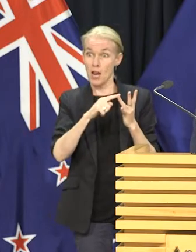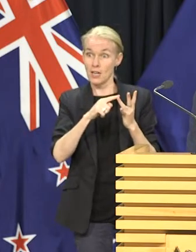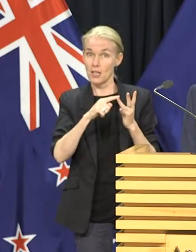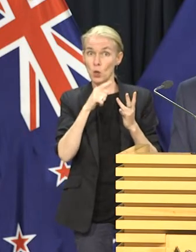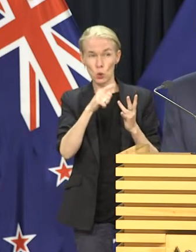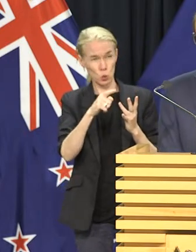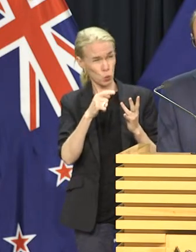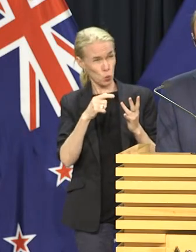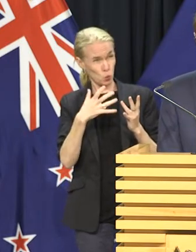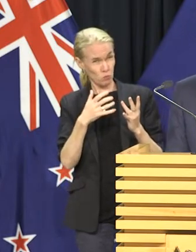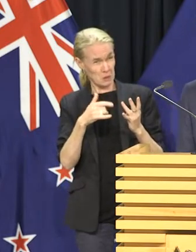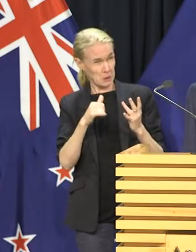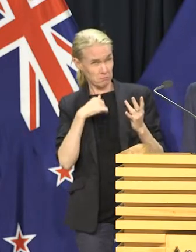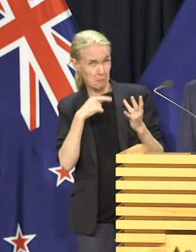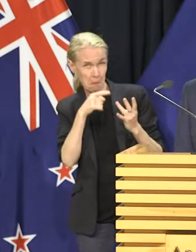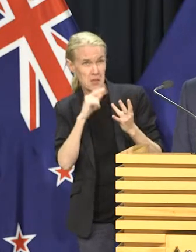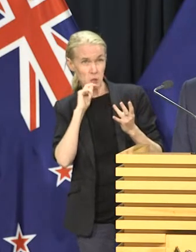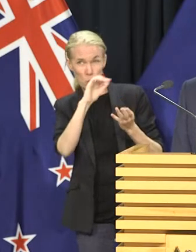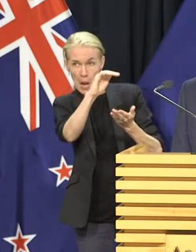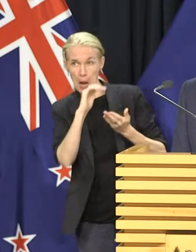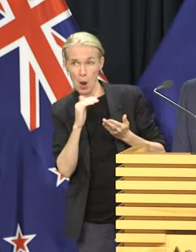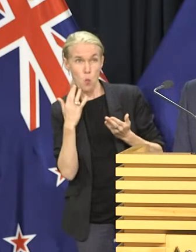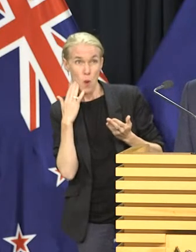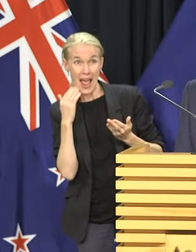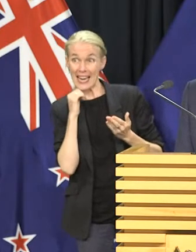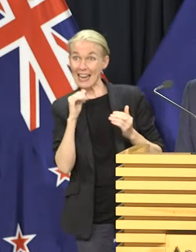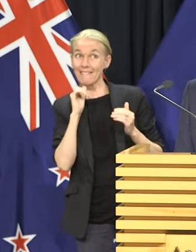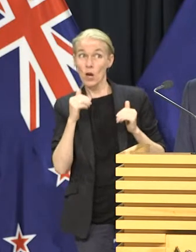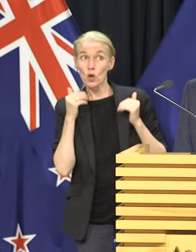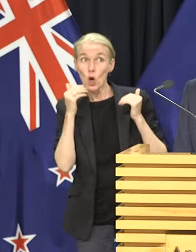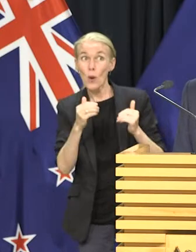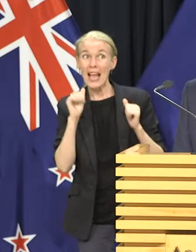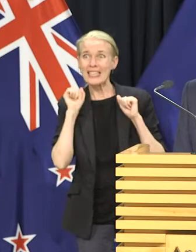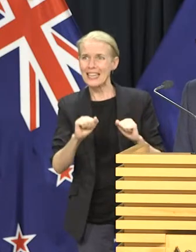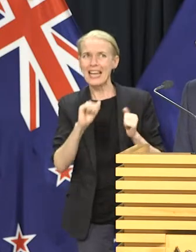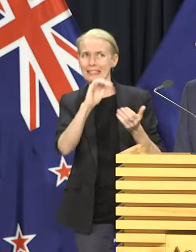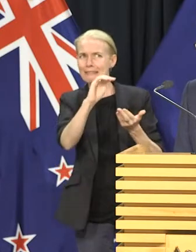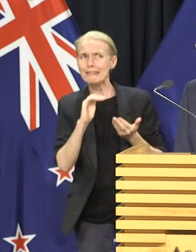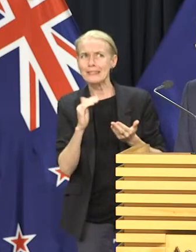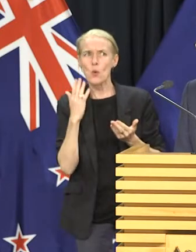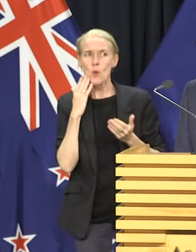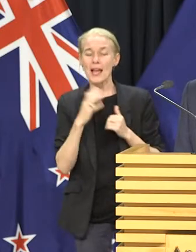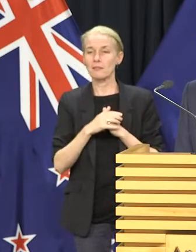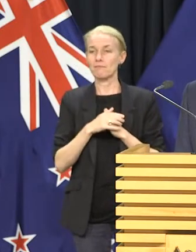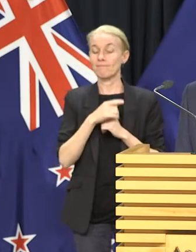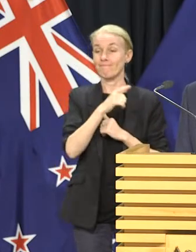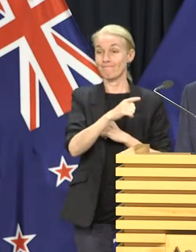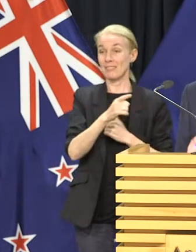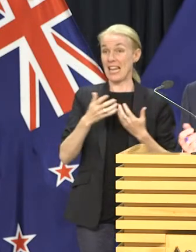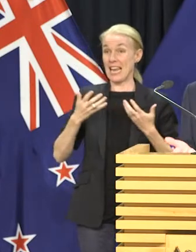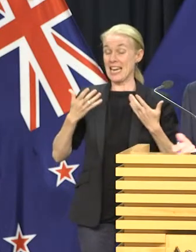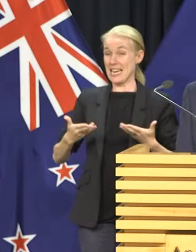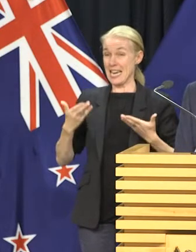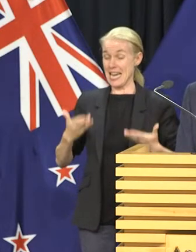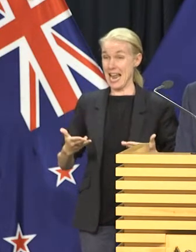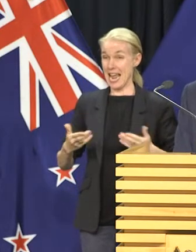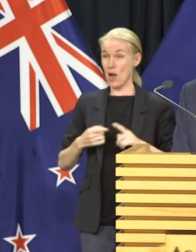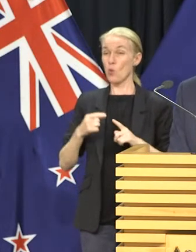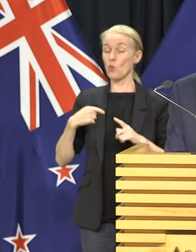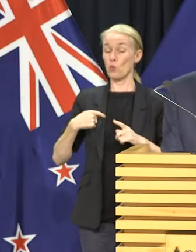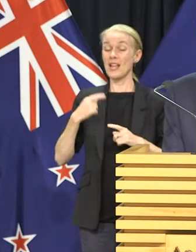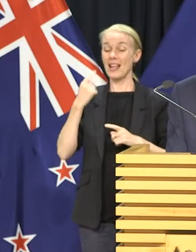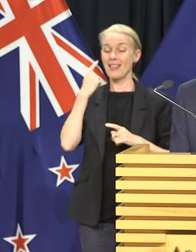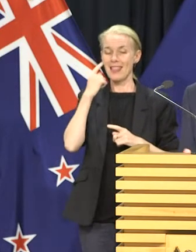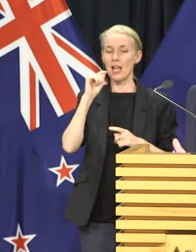might occur? At this point, we're confident of delivery in Q4 this year, but are in discussion with